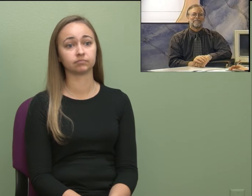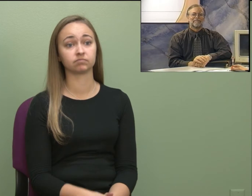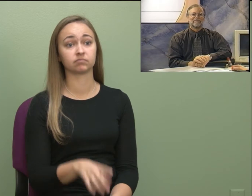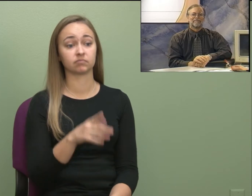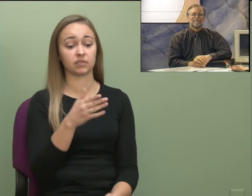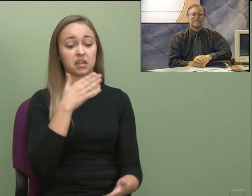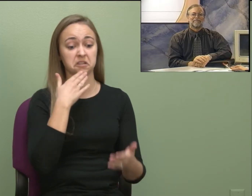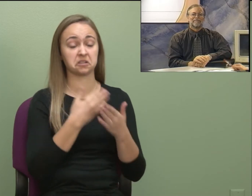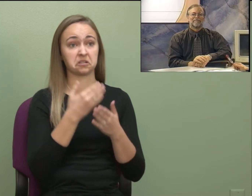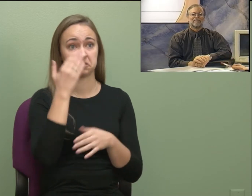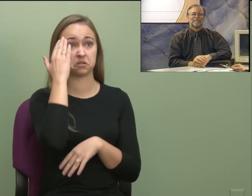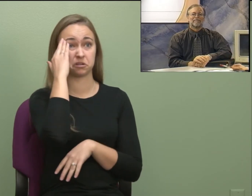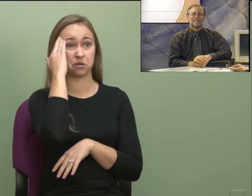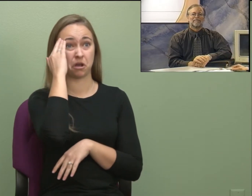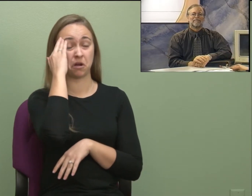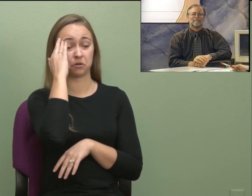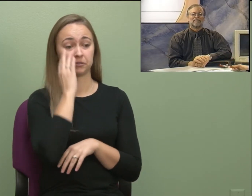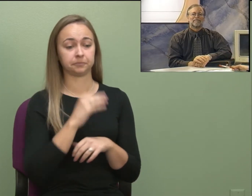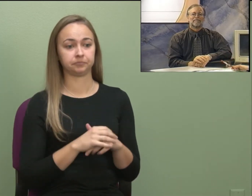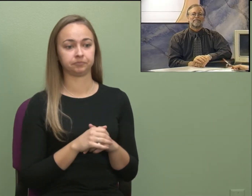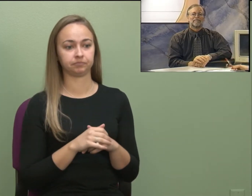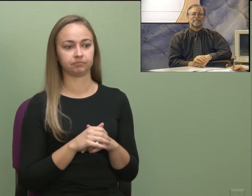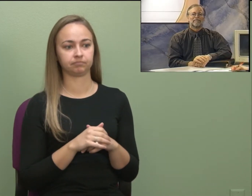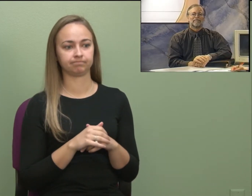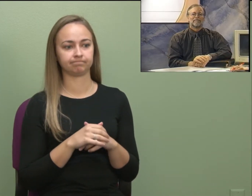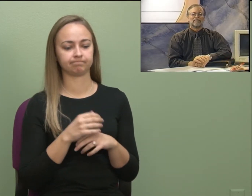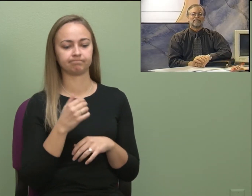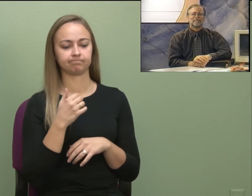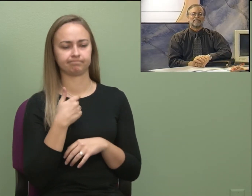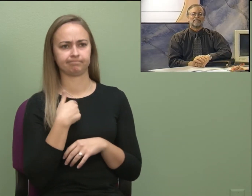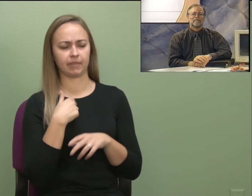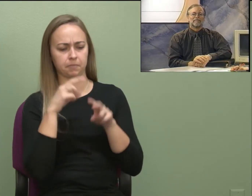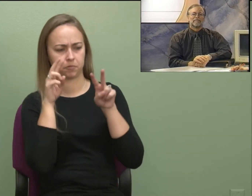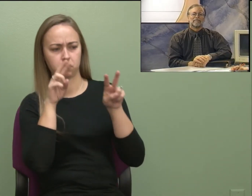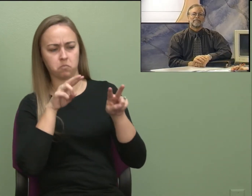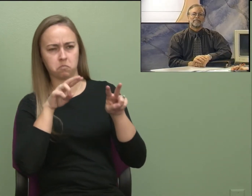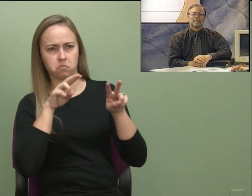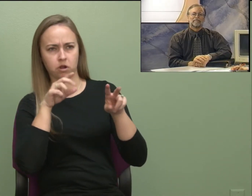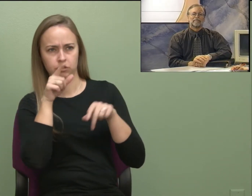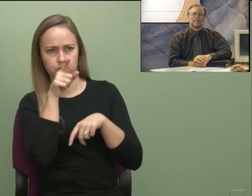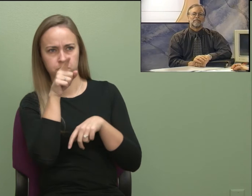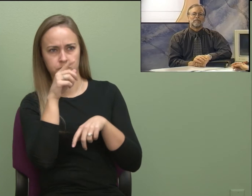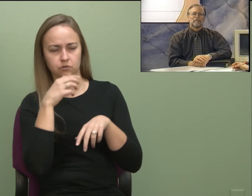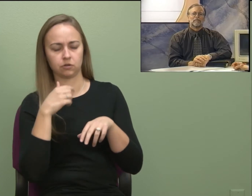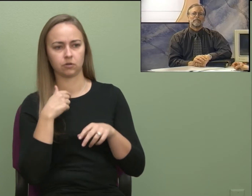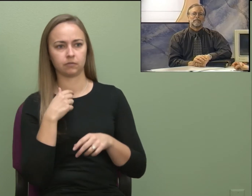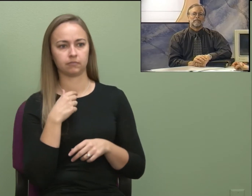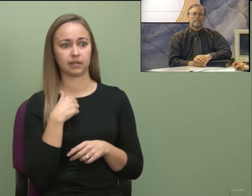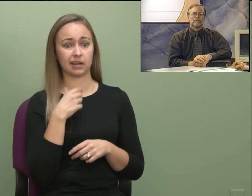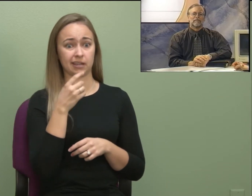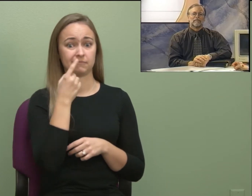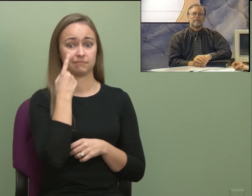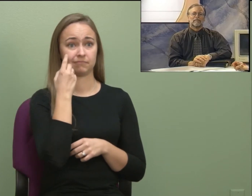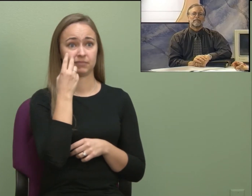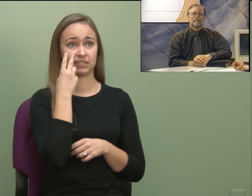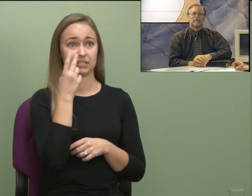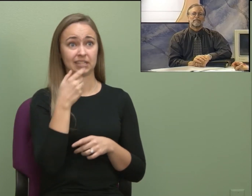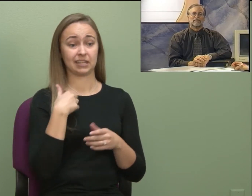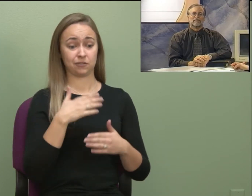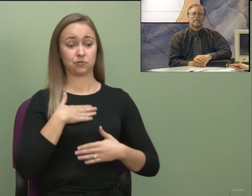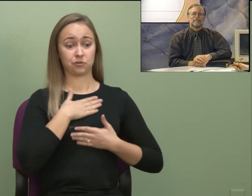to know. I've been watching you and I can tell you enjoy your work, and that's probably why you're successful